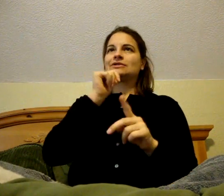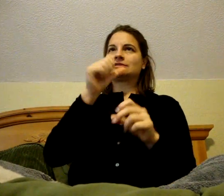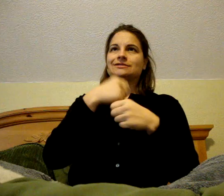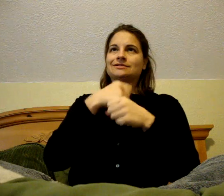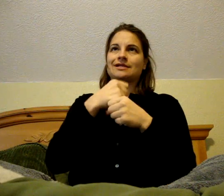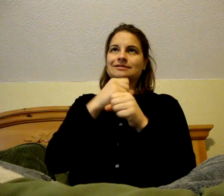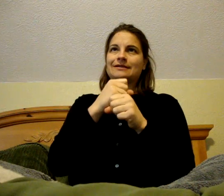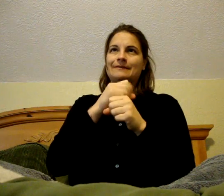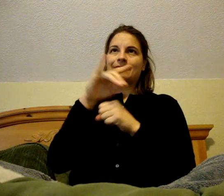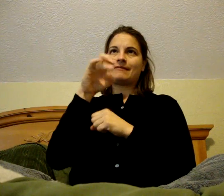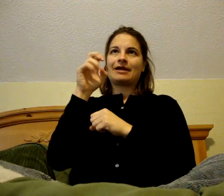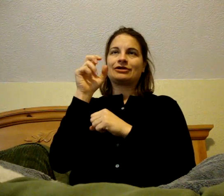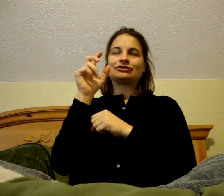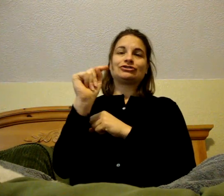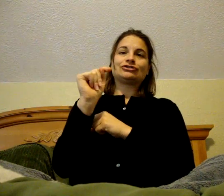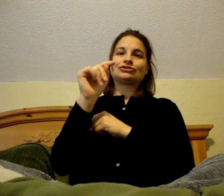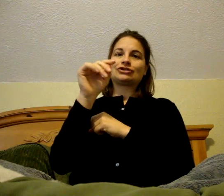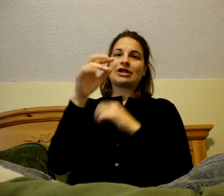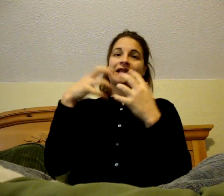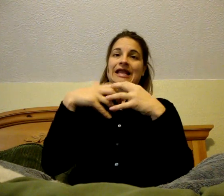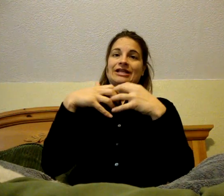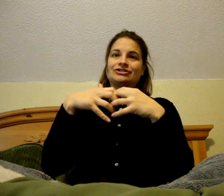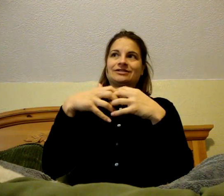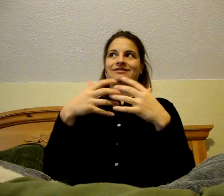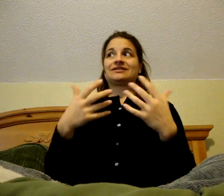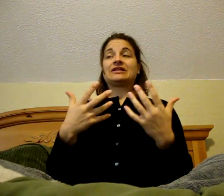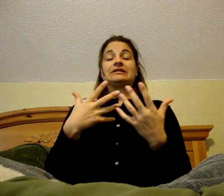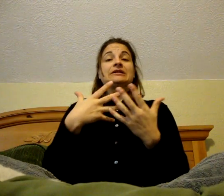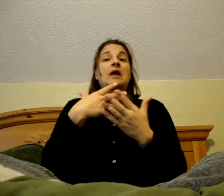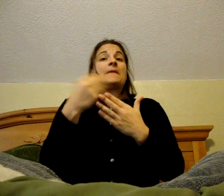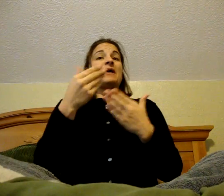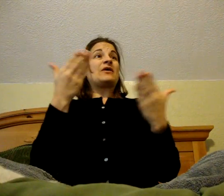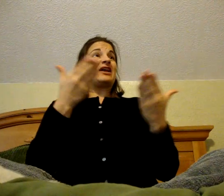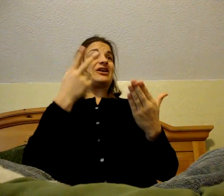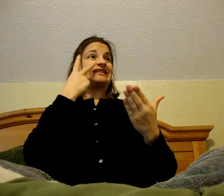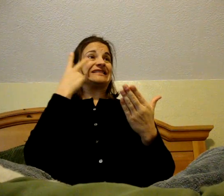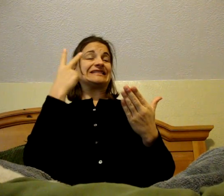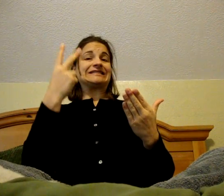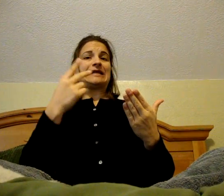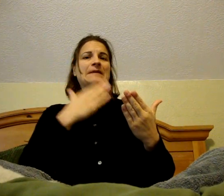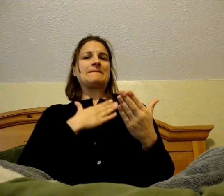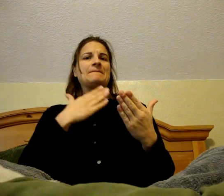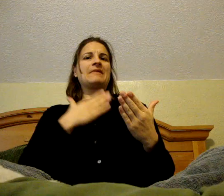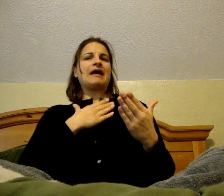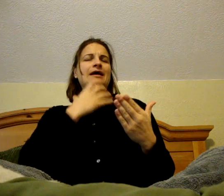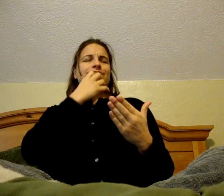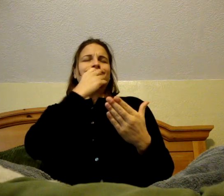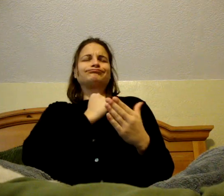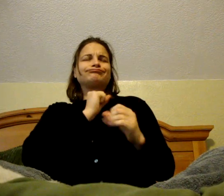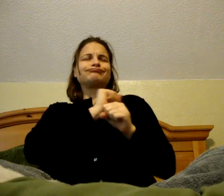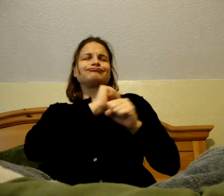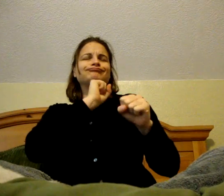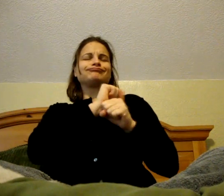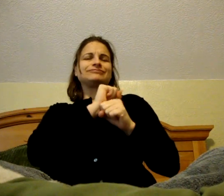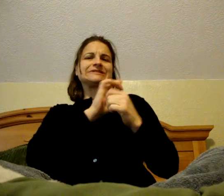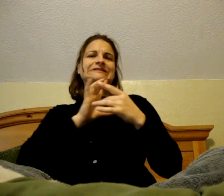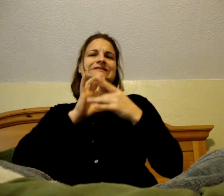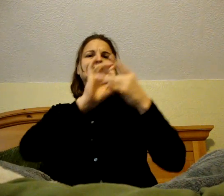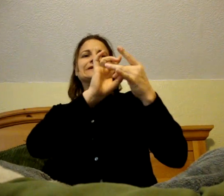They come out here and actually see my baby strapped to the bottom of somebody else's, and those creative energies coming together to make